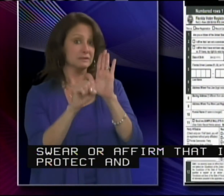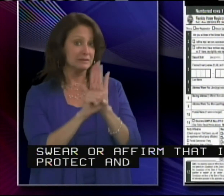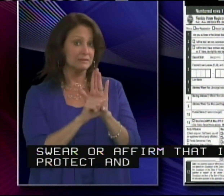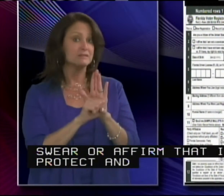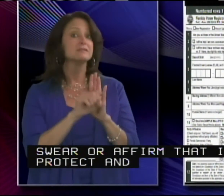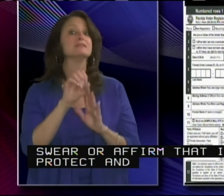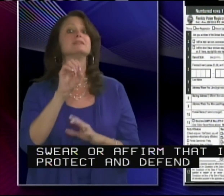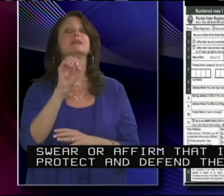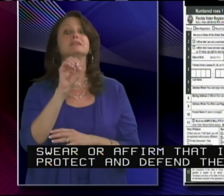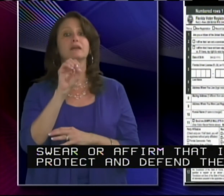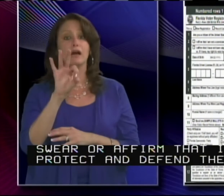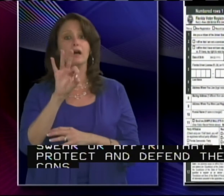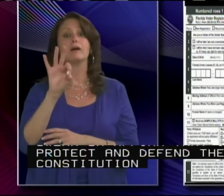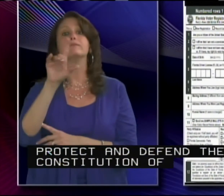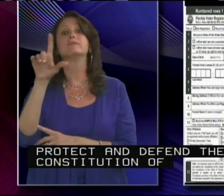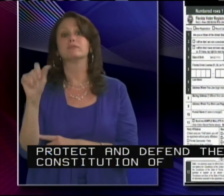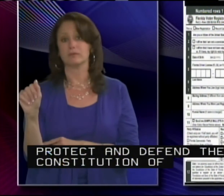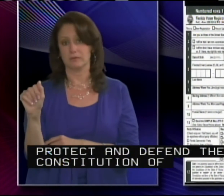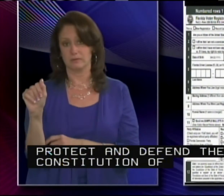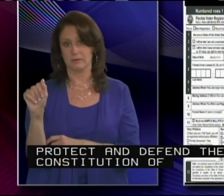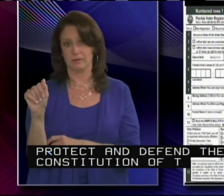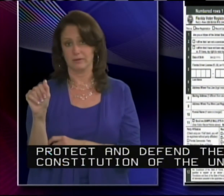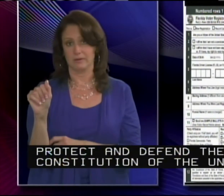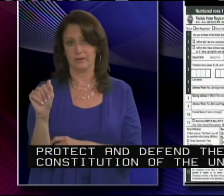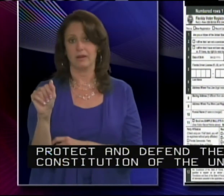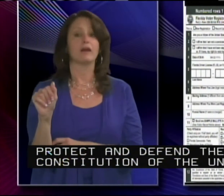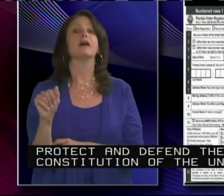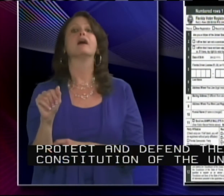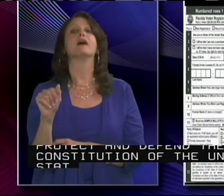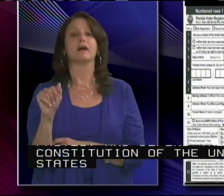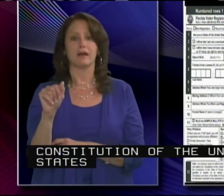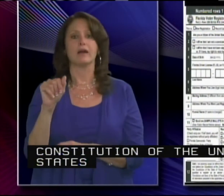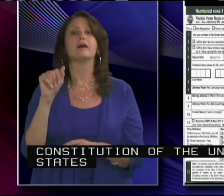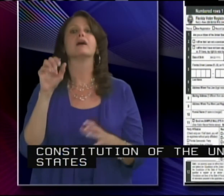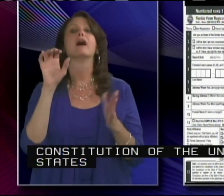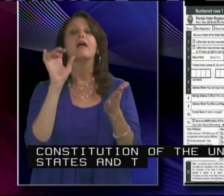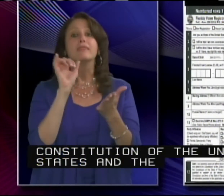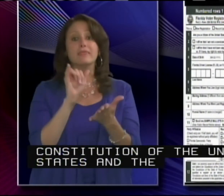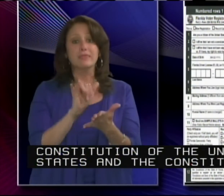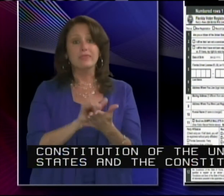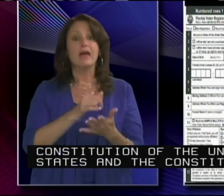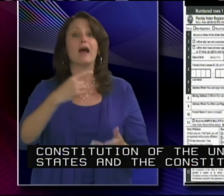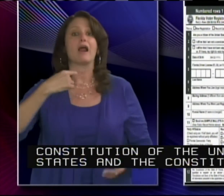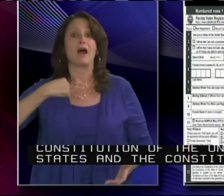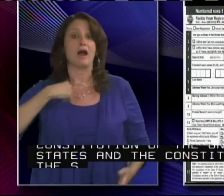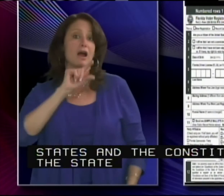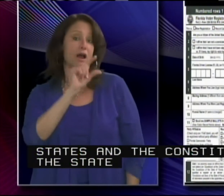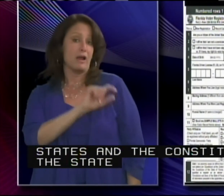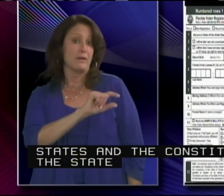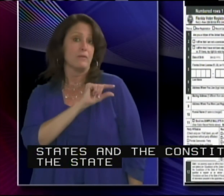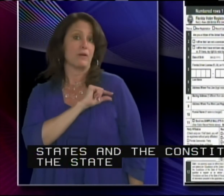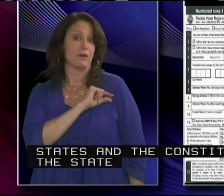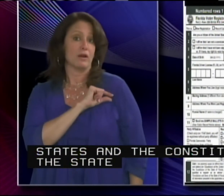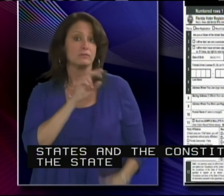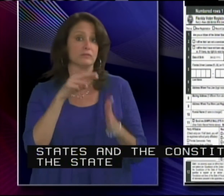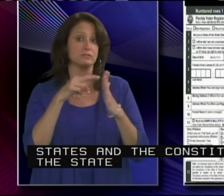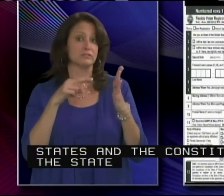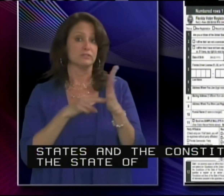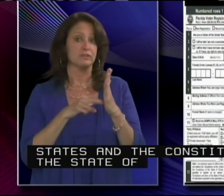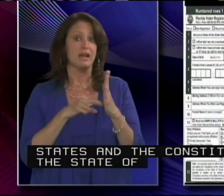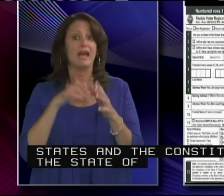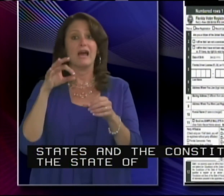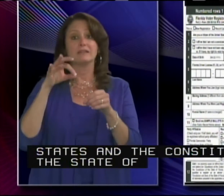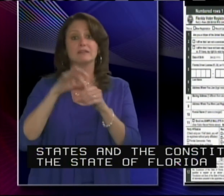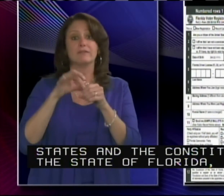of the United States and the Constitution of the State of Florida, that I am qualified to